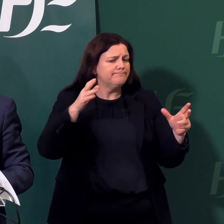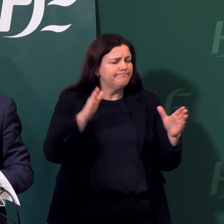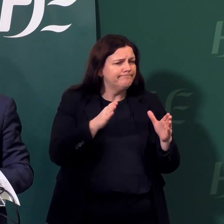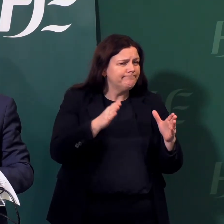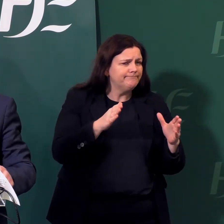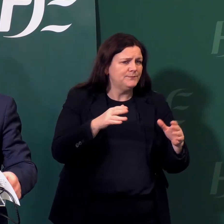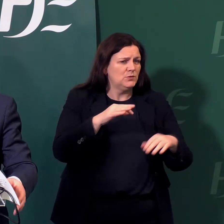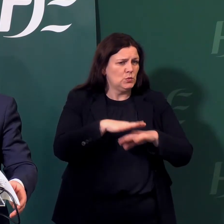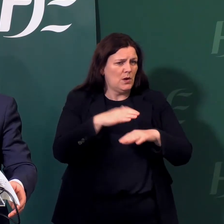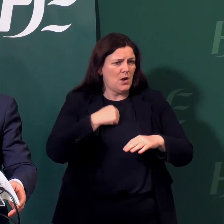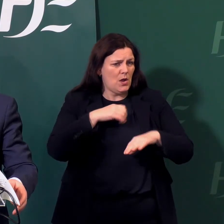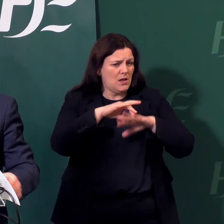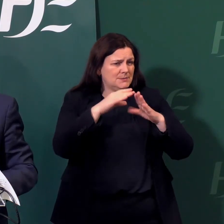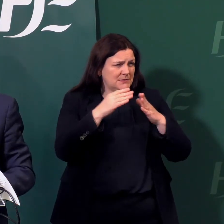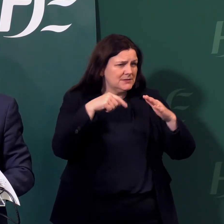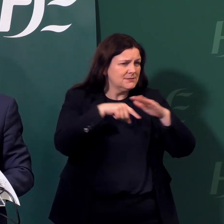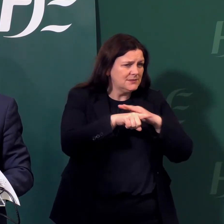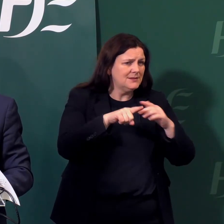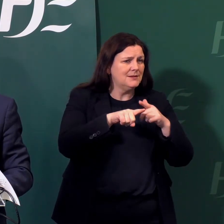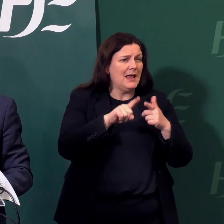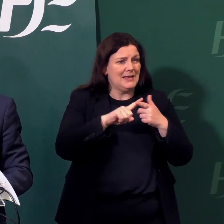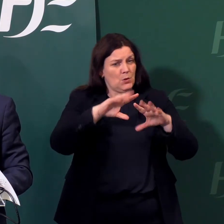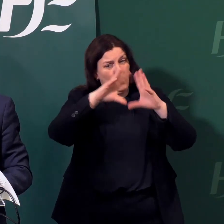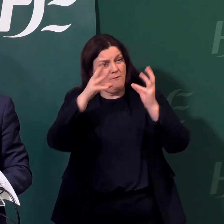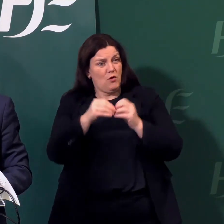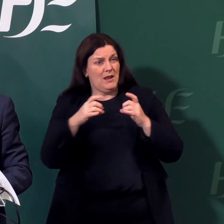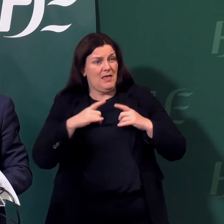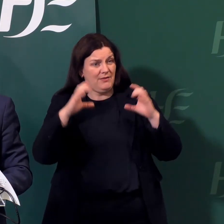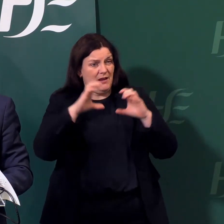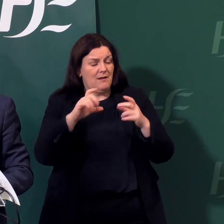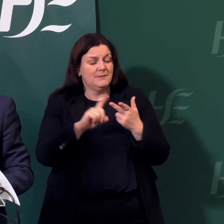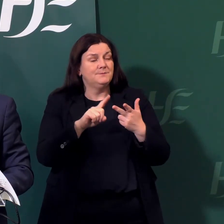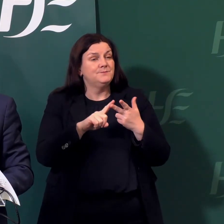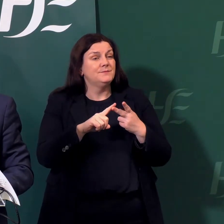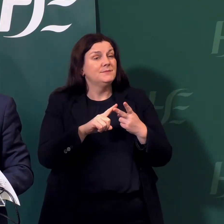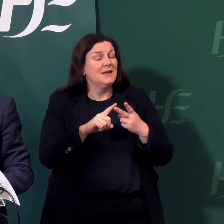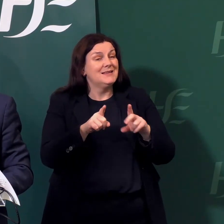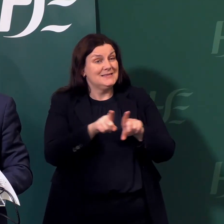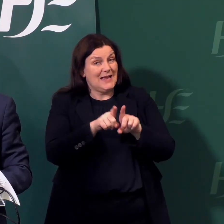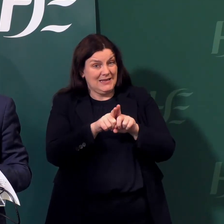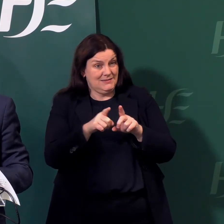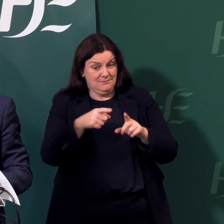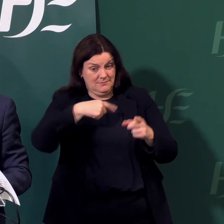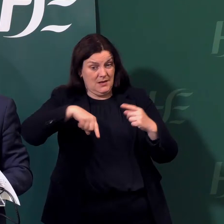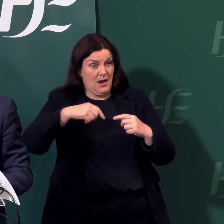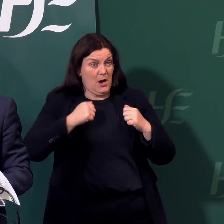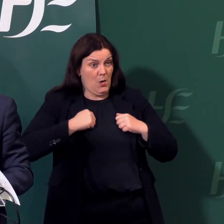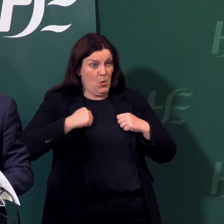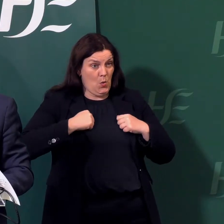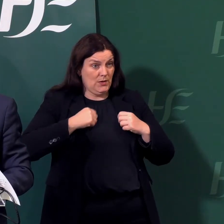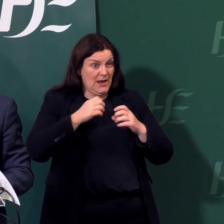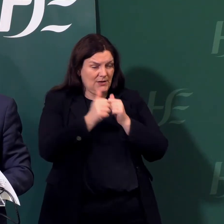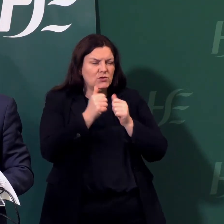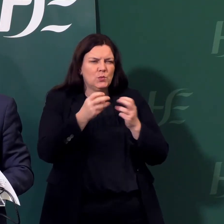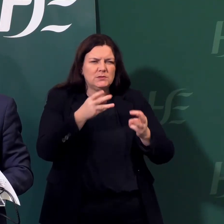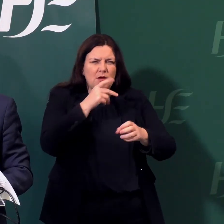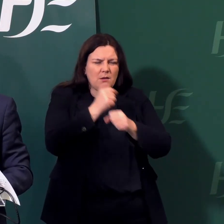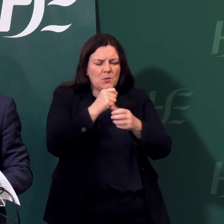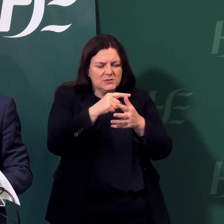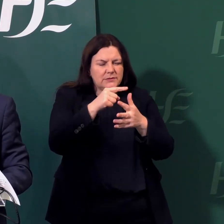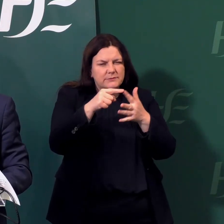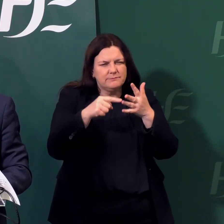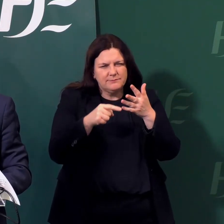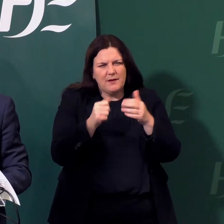risk levels in healthcare overall. And secondly, a range of actions that we have taken ourselves, which I'll come to in a moment,